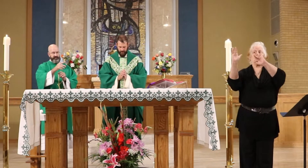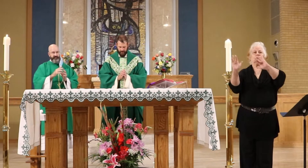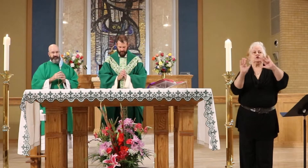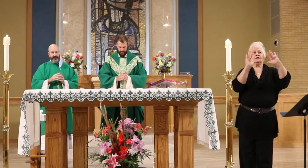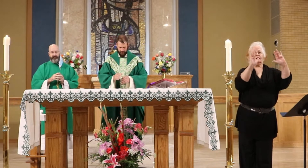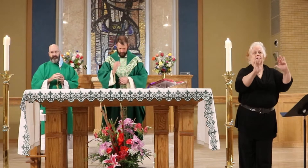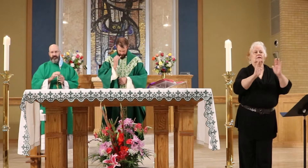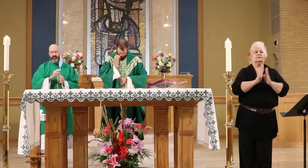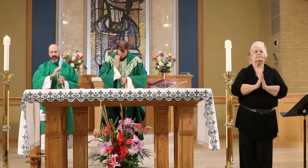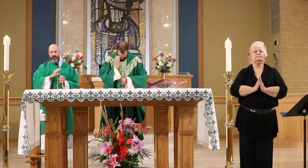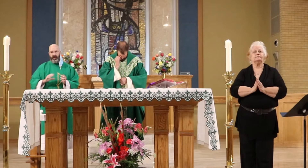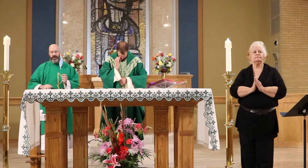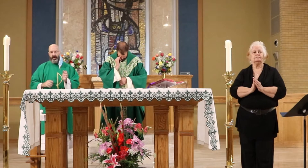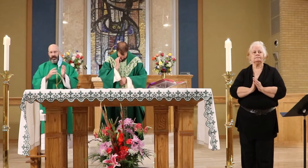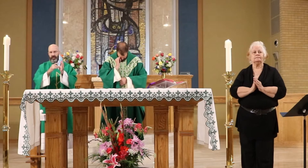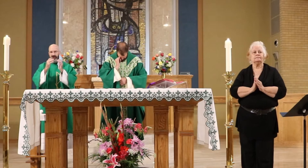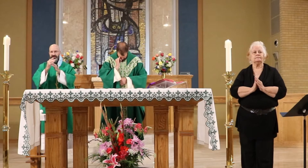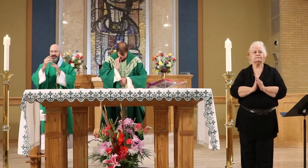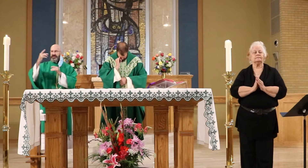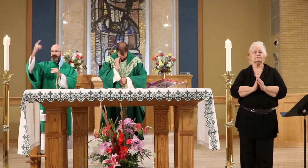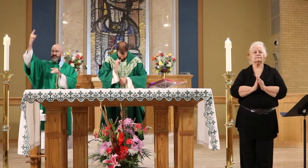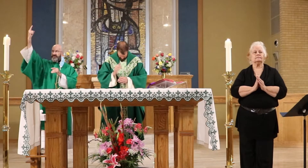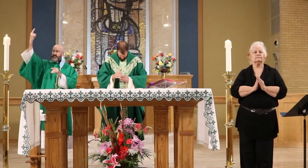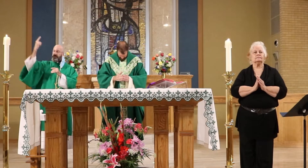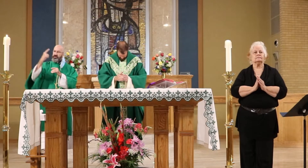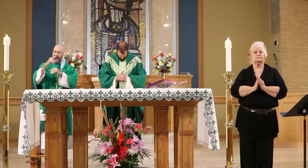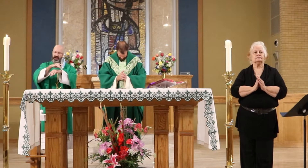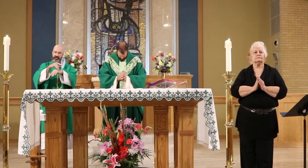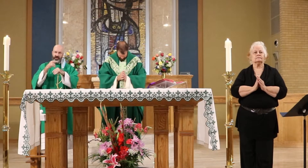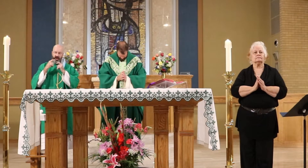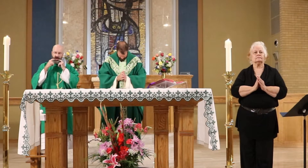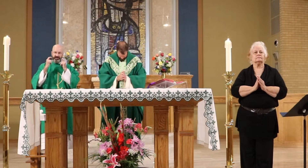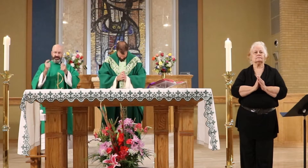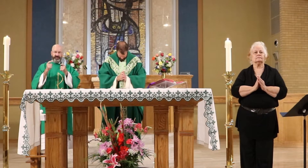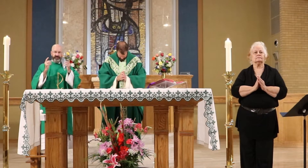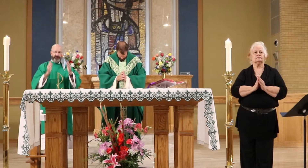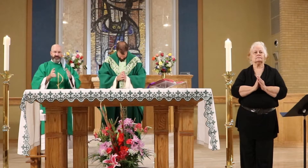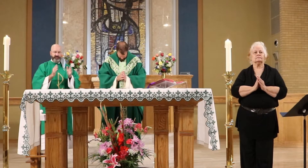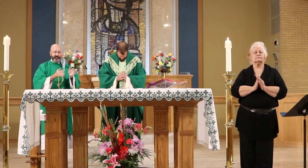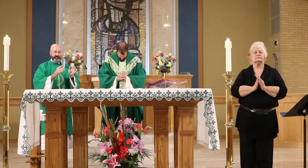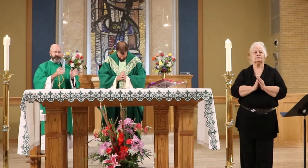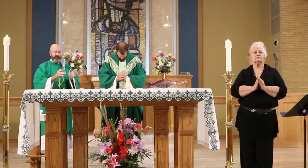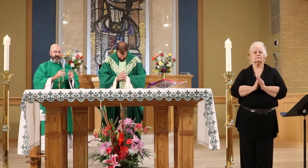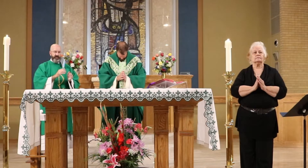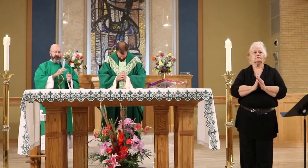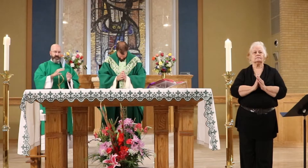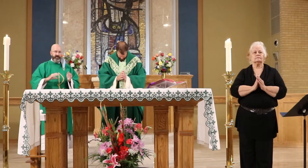Lord, have mercy. Christ Jesus, you came to call sinners.